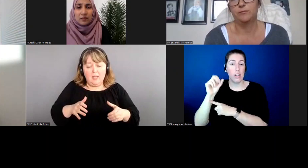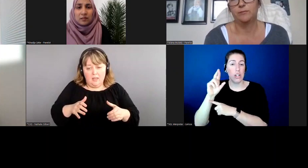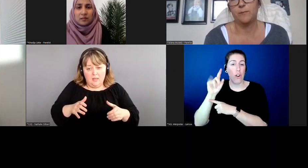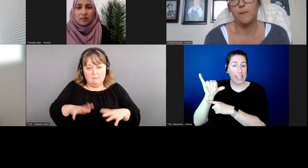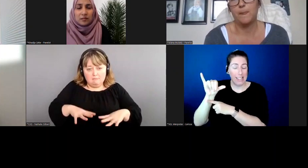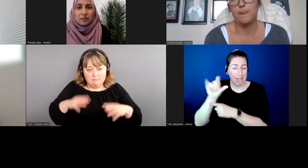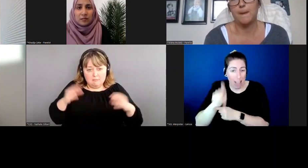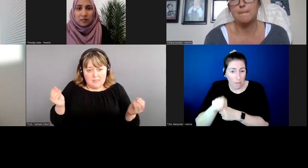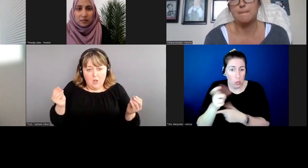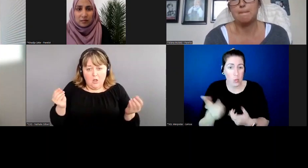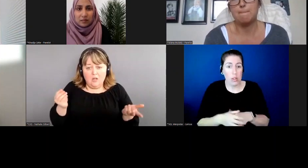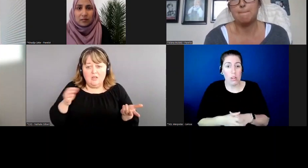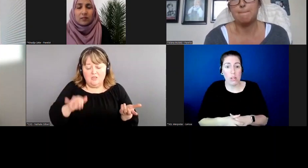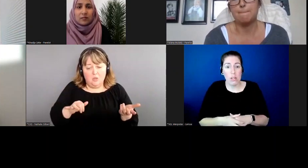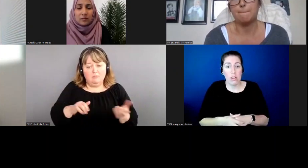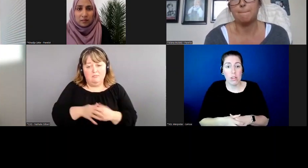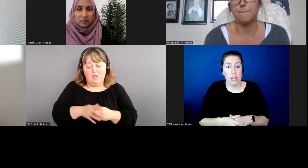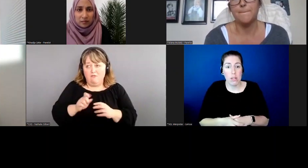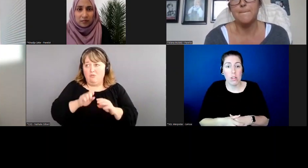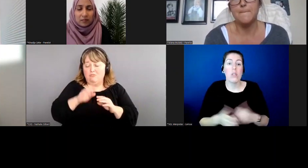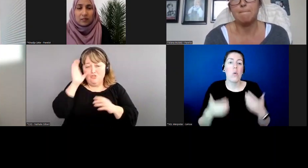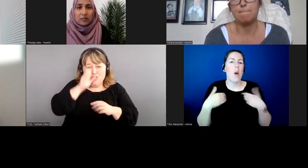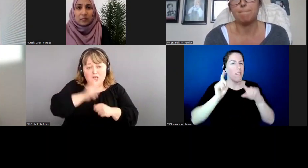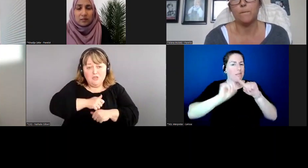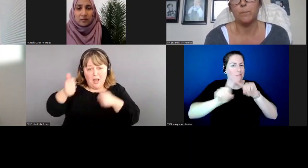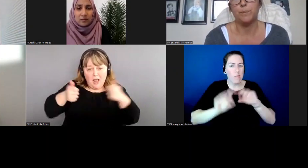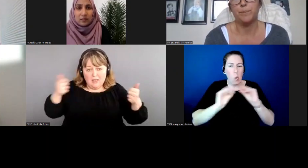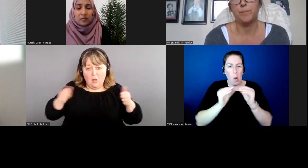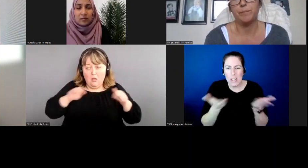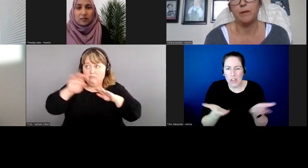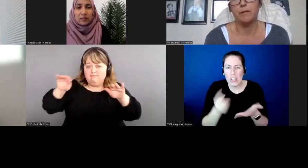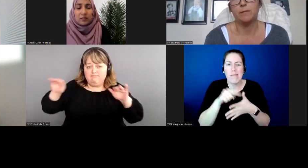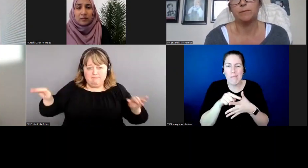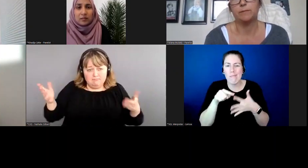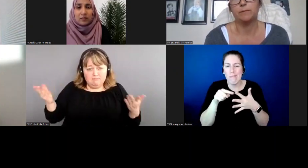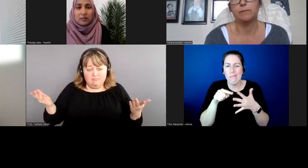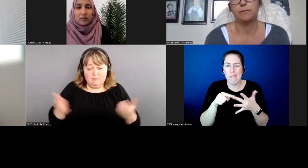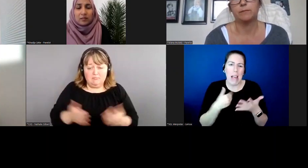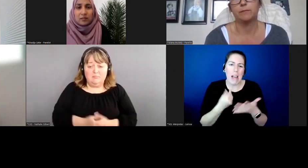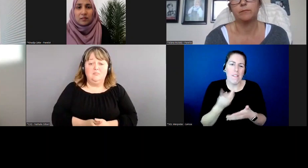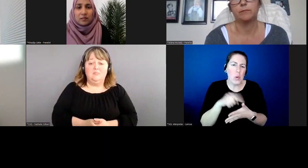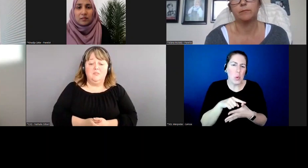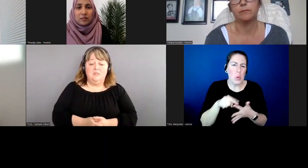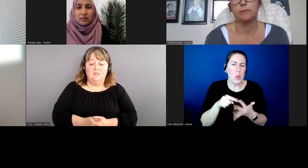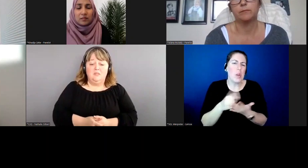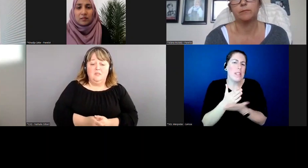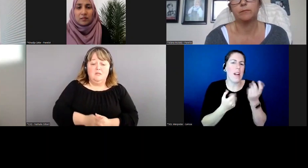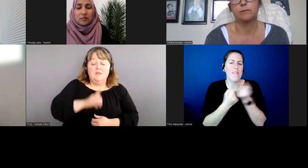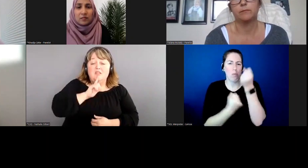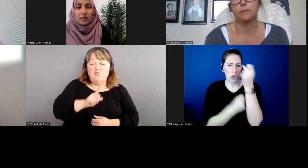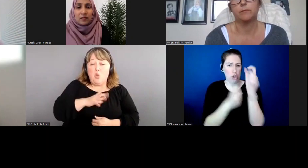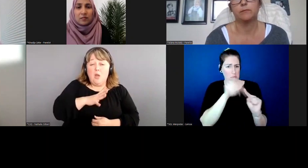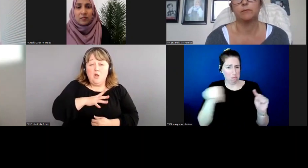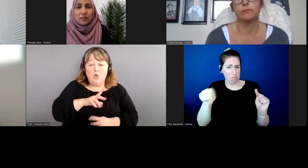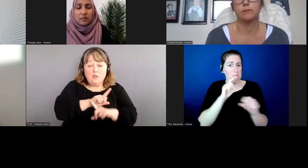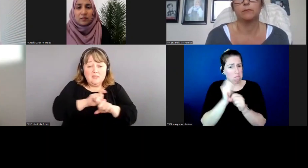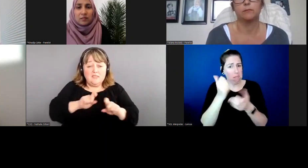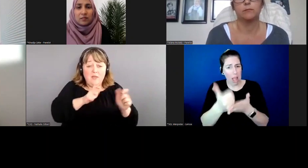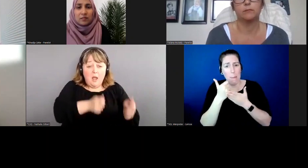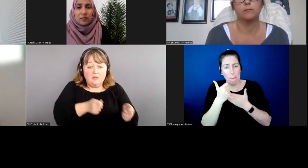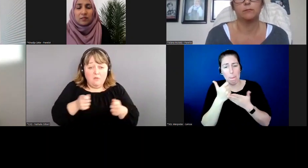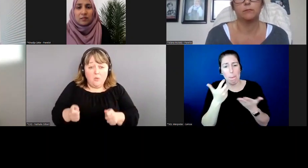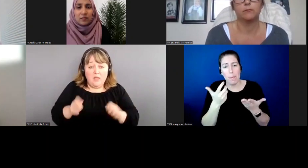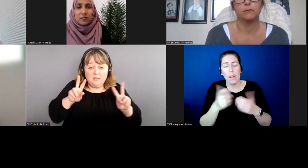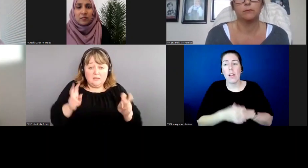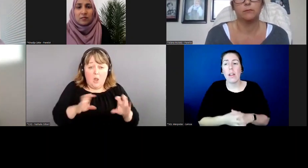Easter Seal Alberta, we have the Children's Ability Fund, Kids Upfront Foundation, and some other foundations that have really stepped up to be able to help. They help